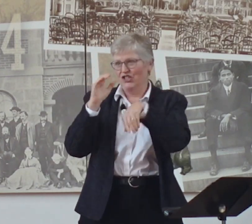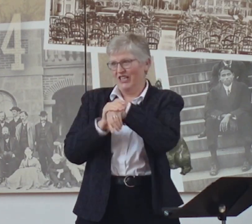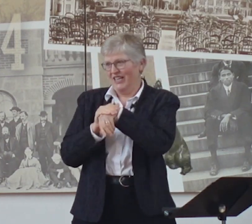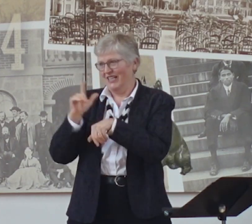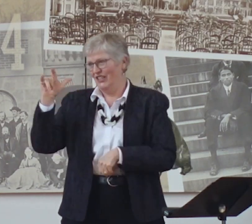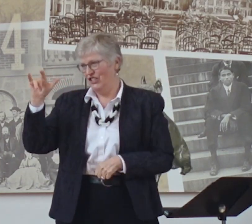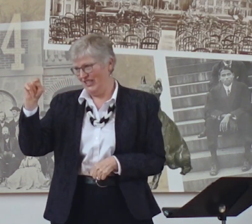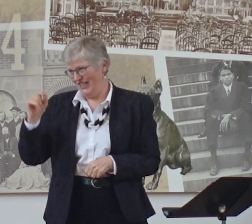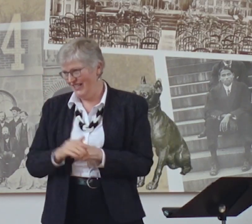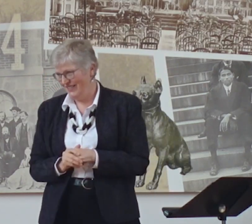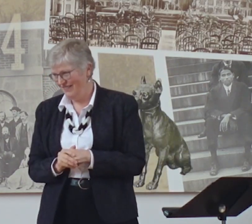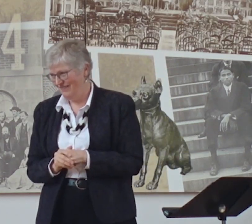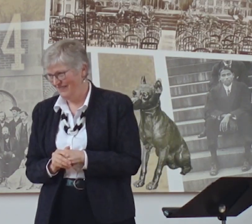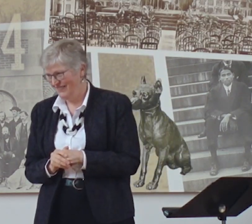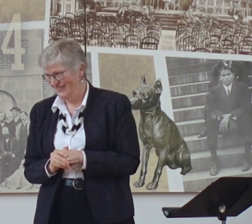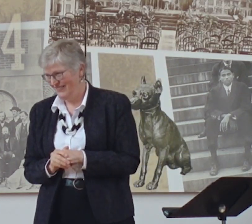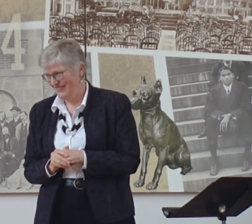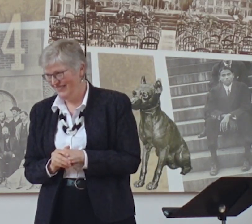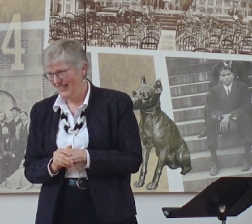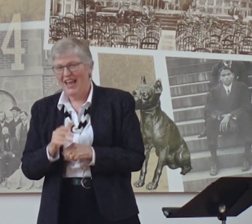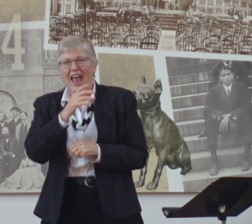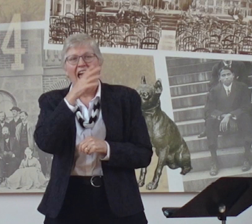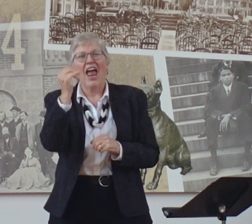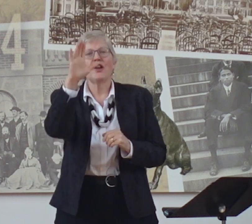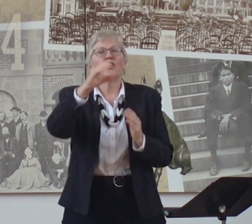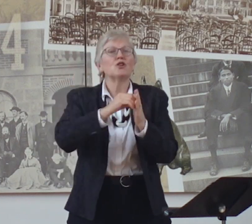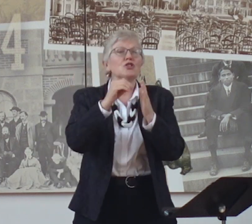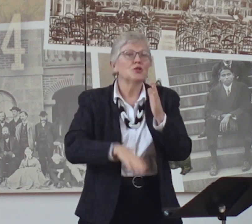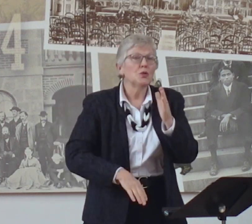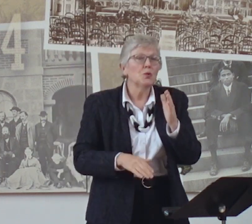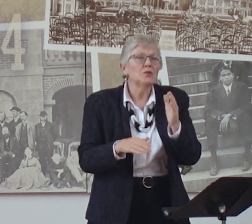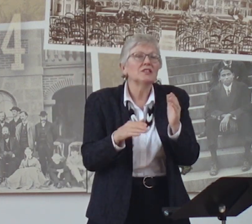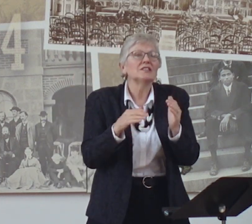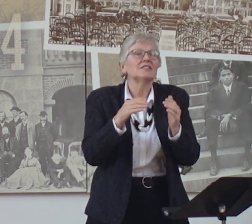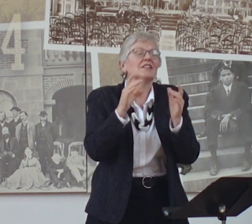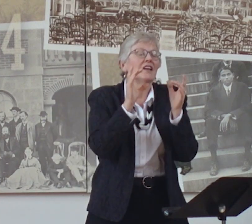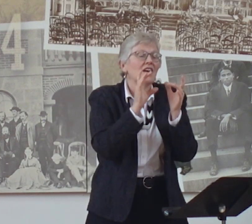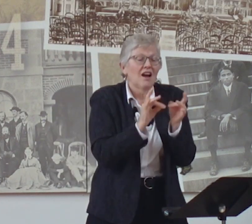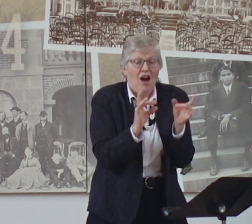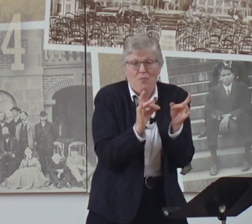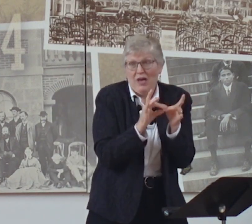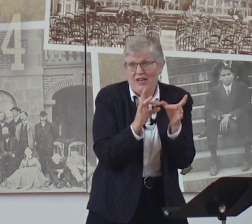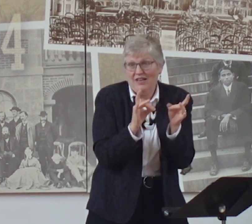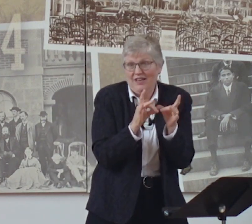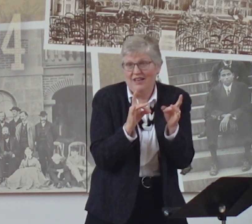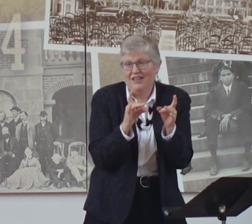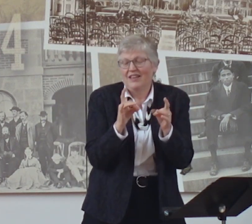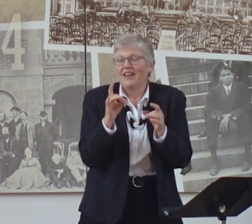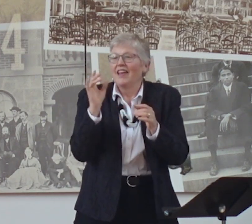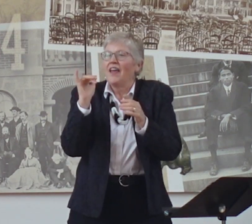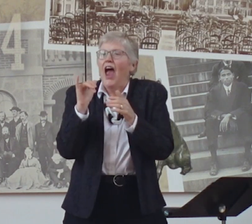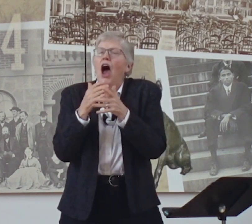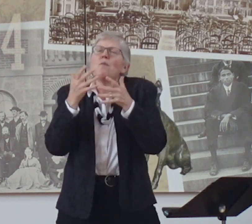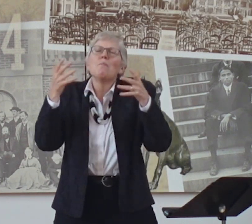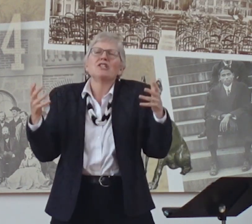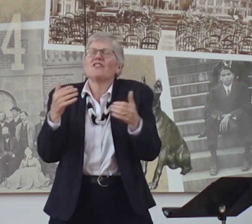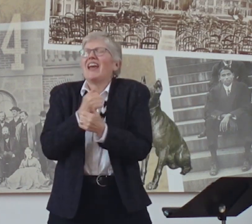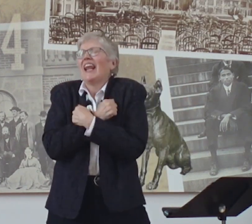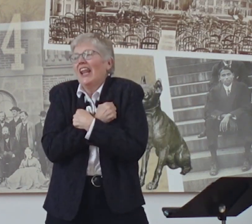She loved to teach English. She loved to teach English literature, and her students truly appreciated this. They